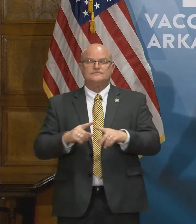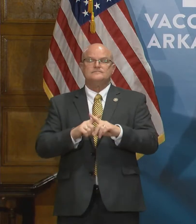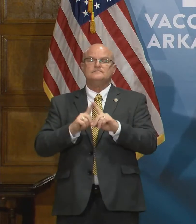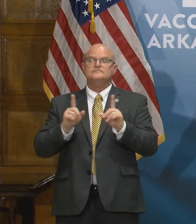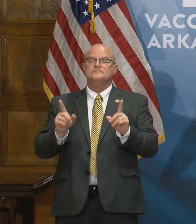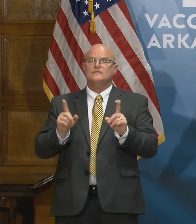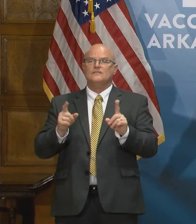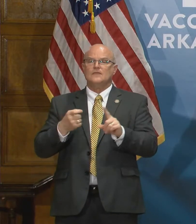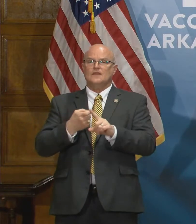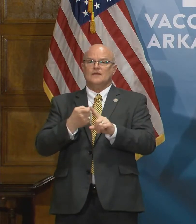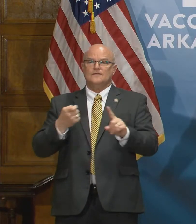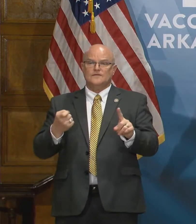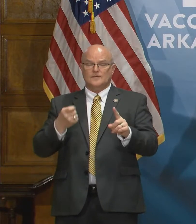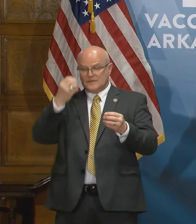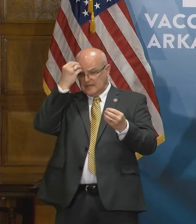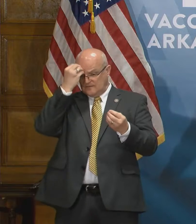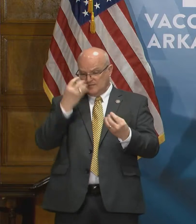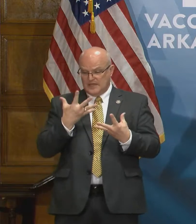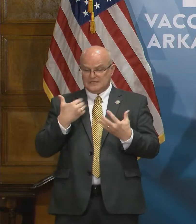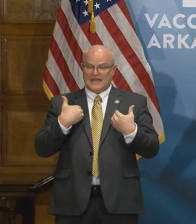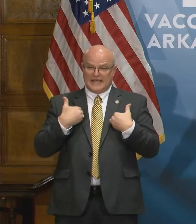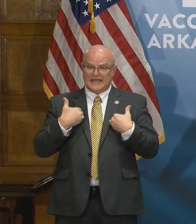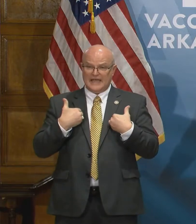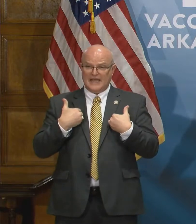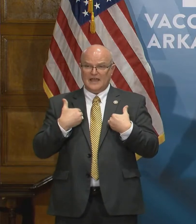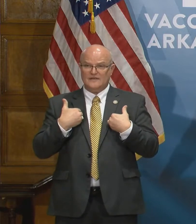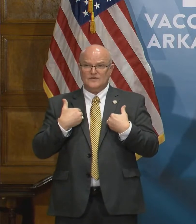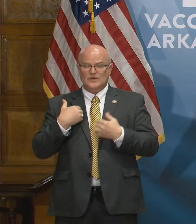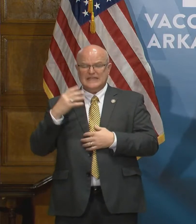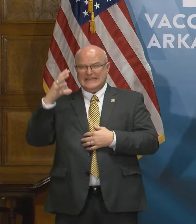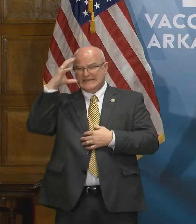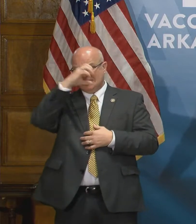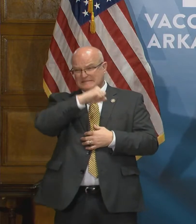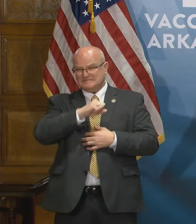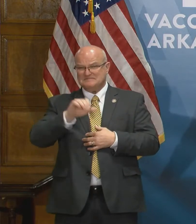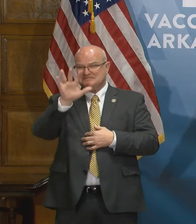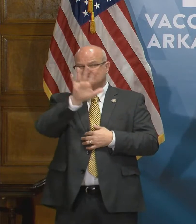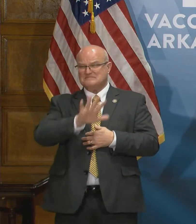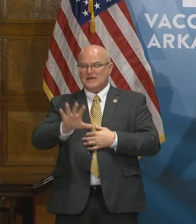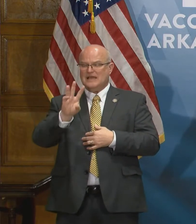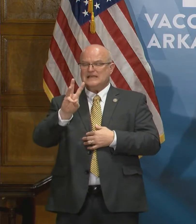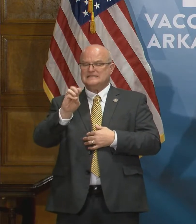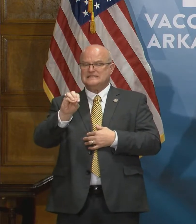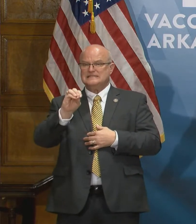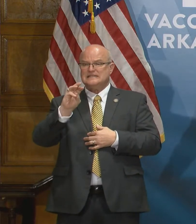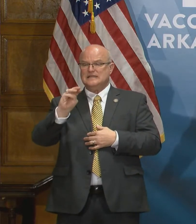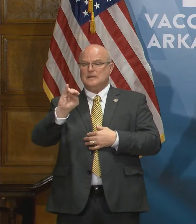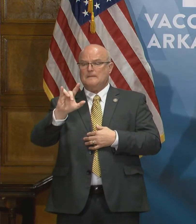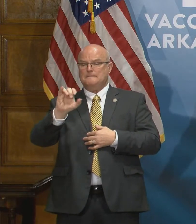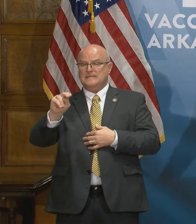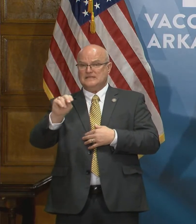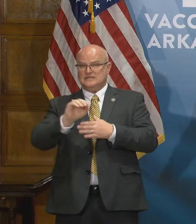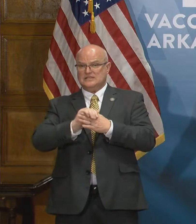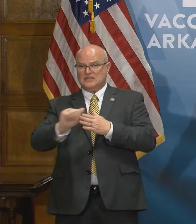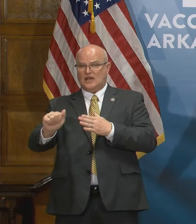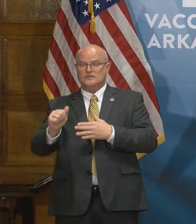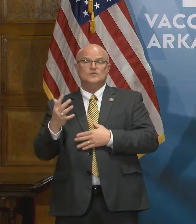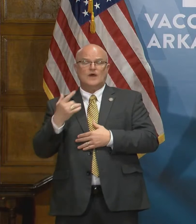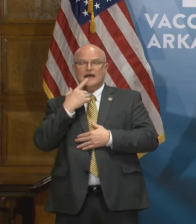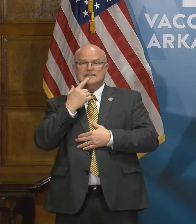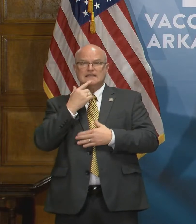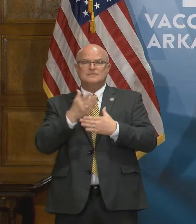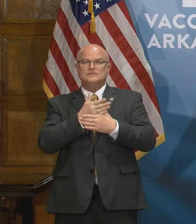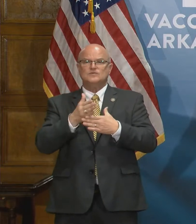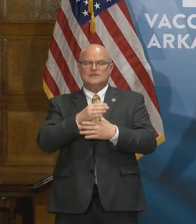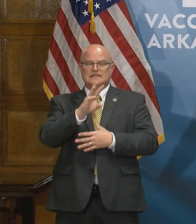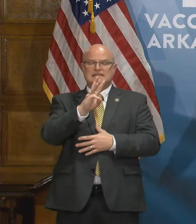But from the information I have, we'd estimated around $60 million, but that's why I said